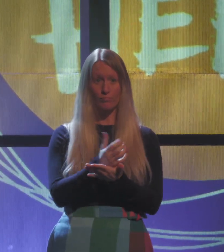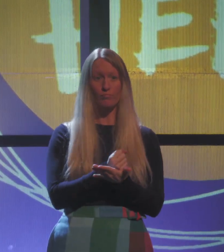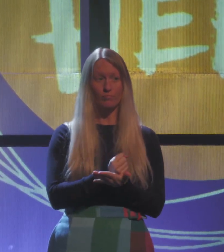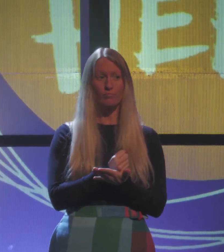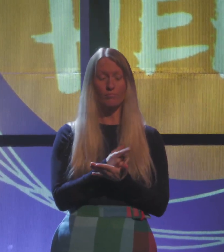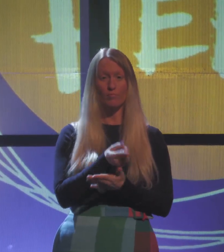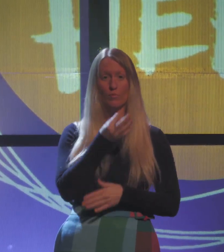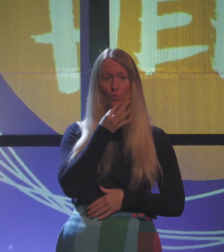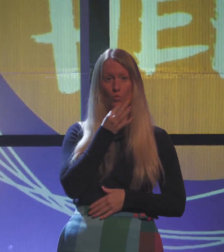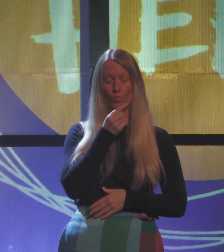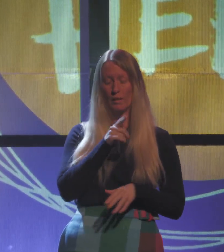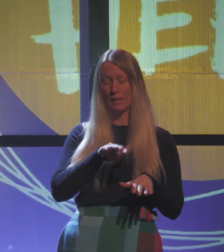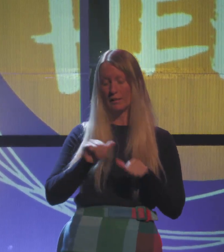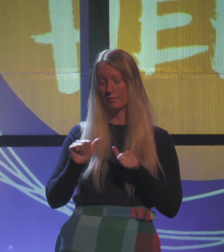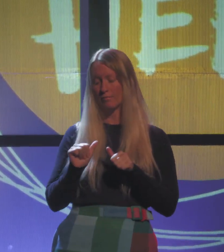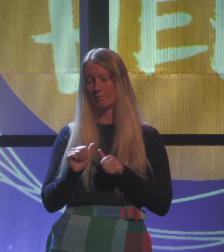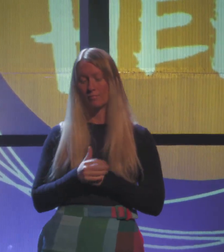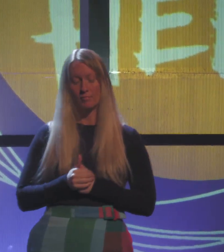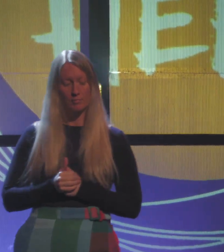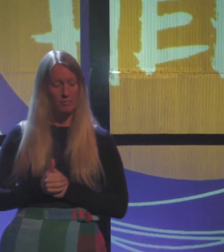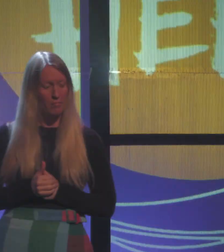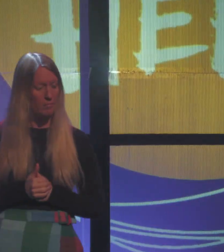shortly.